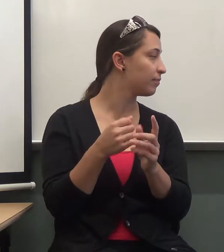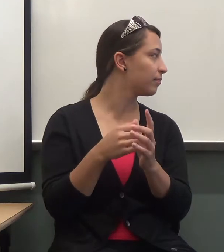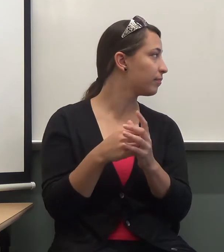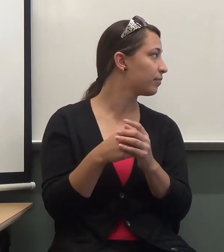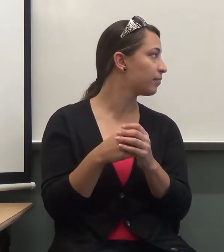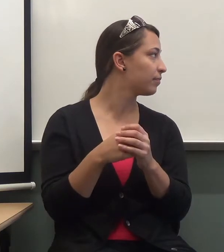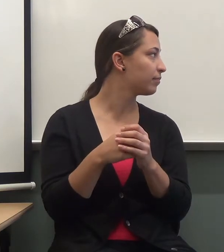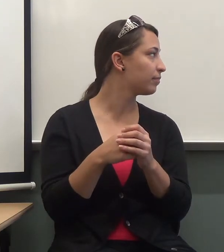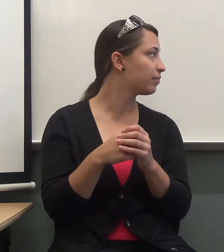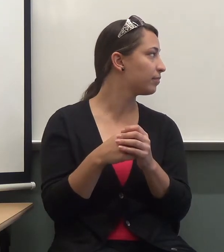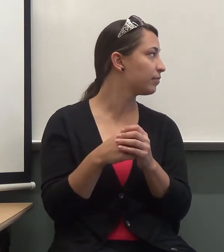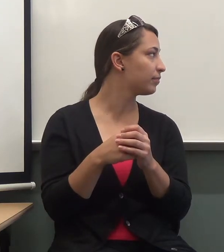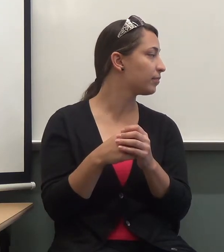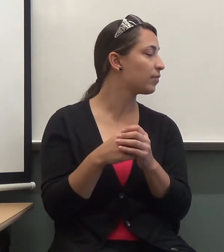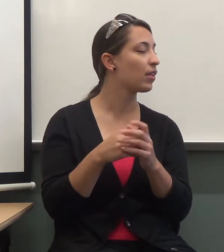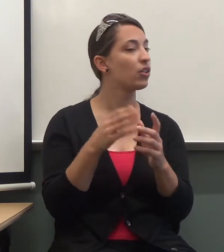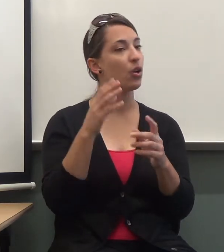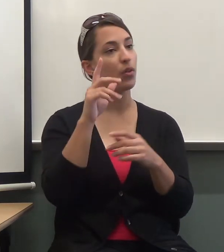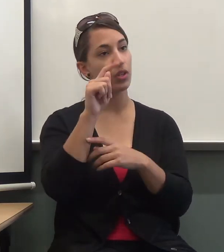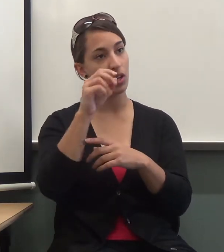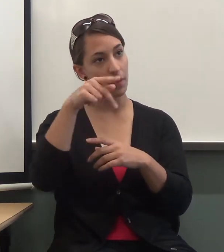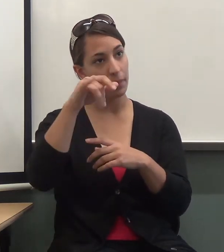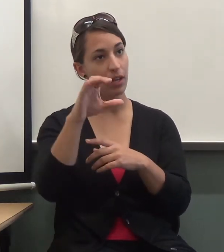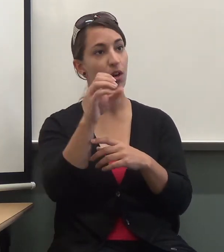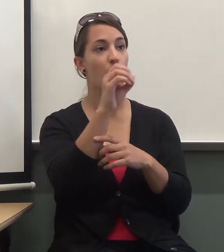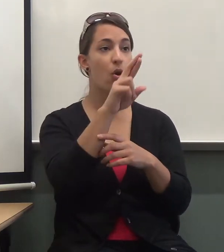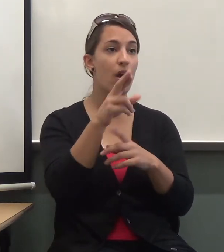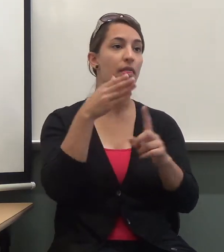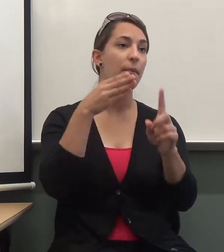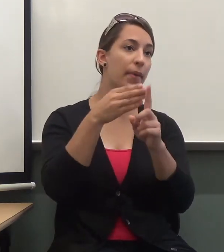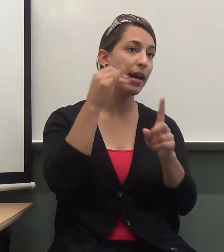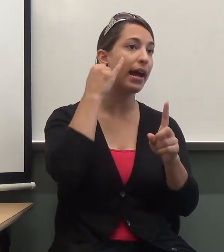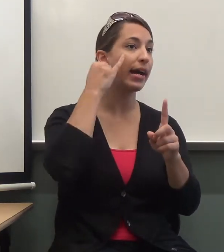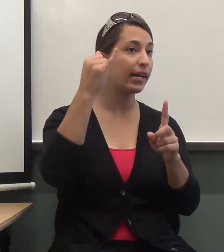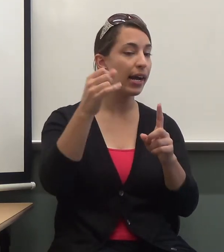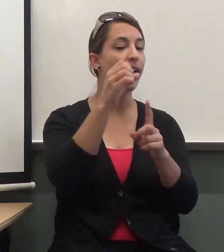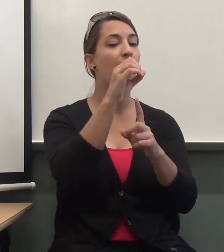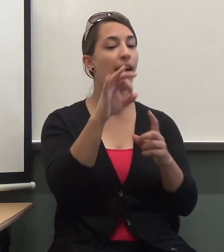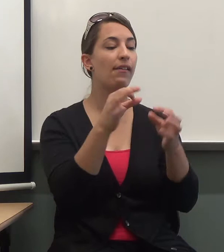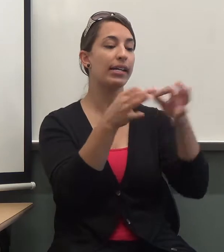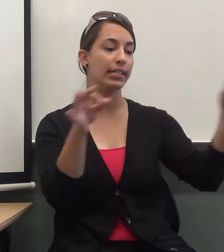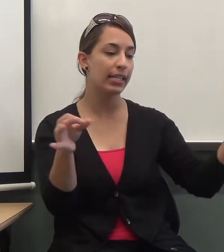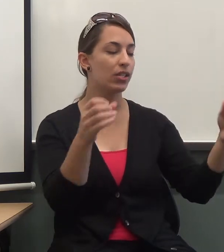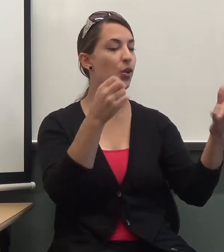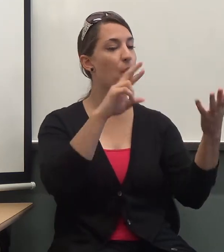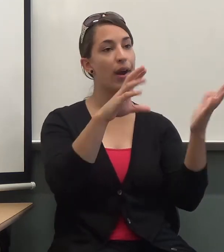of a sentence or paragraph, right? That's what my subject is.